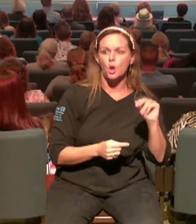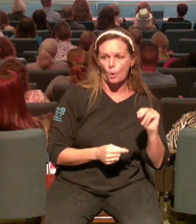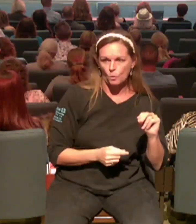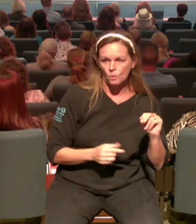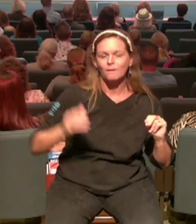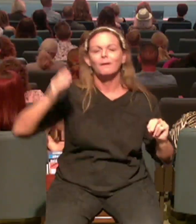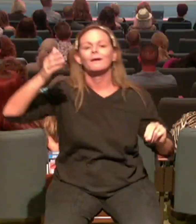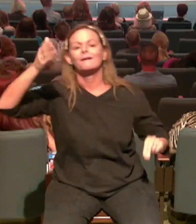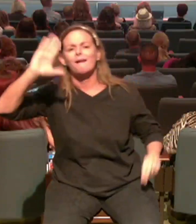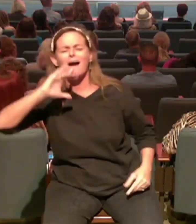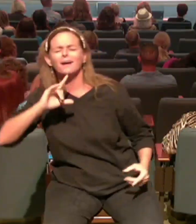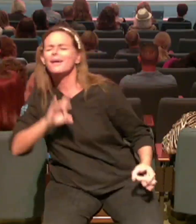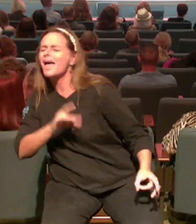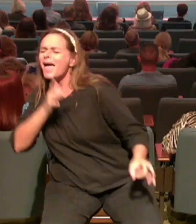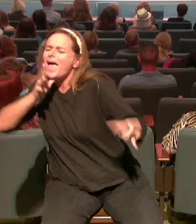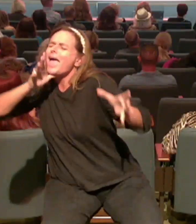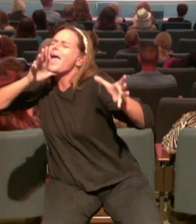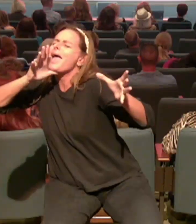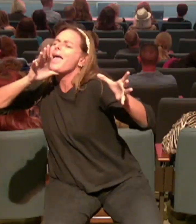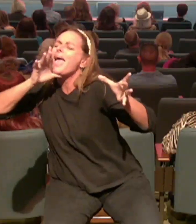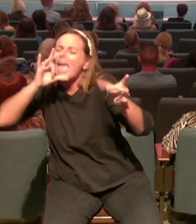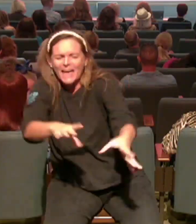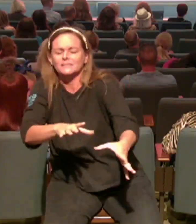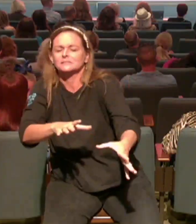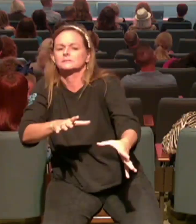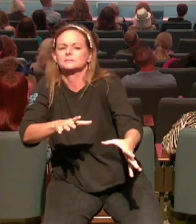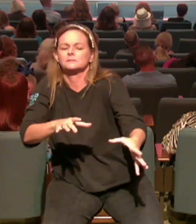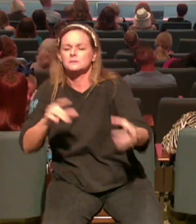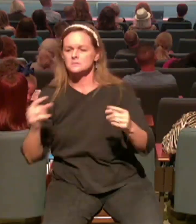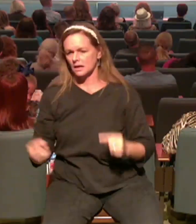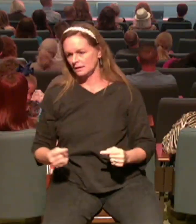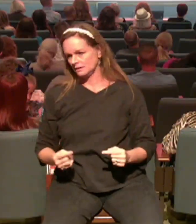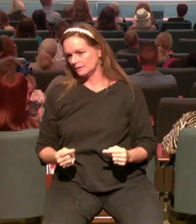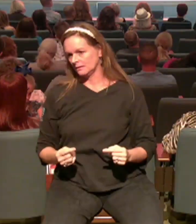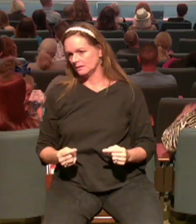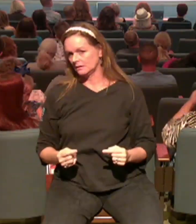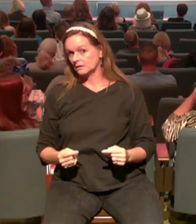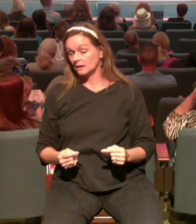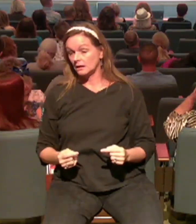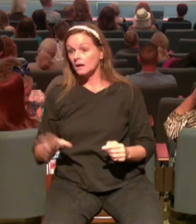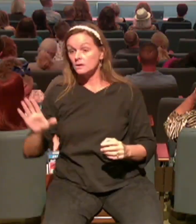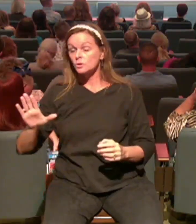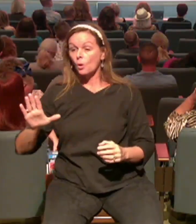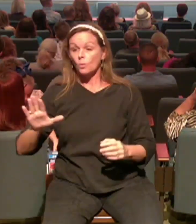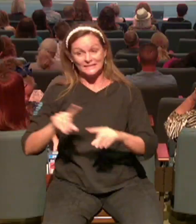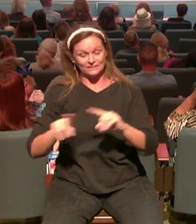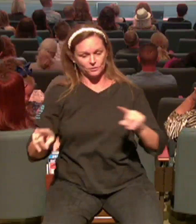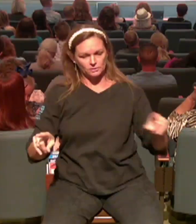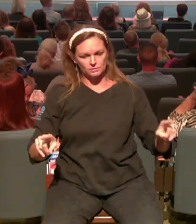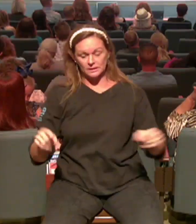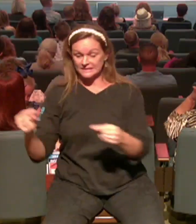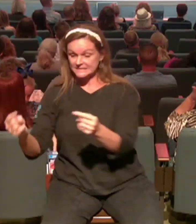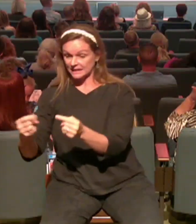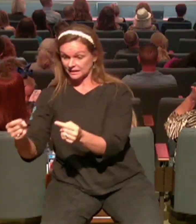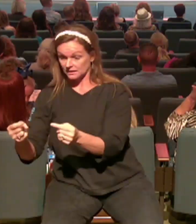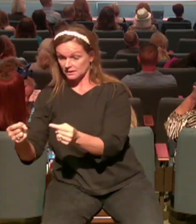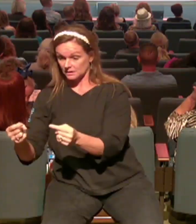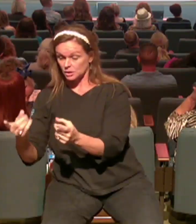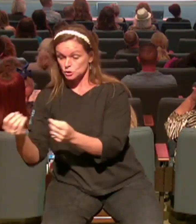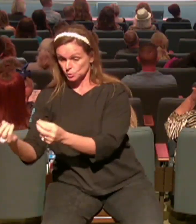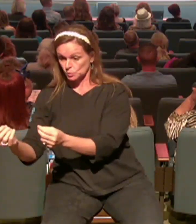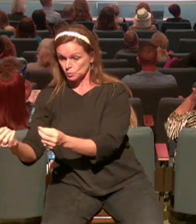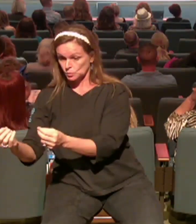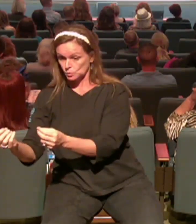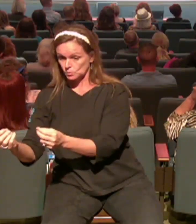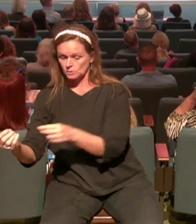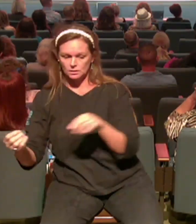week about how much God hates sin. Now, he doesn't hate the sinner. In fact, Jesus in Matthew 11 is called the friend of